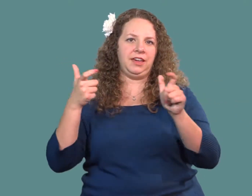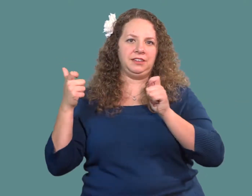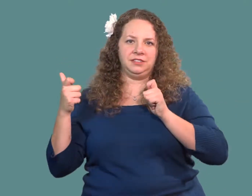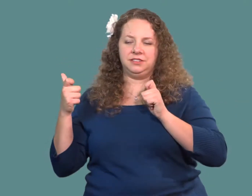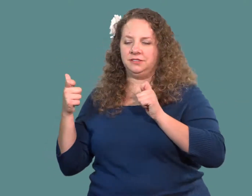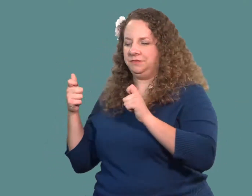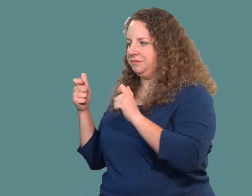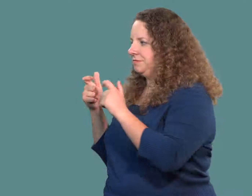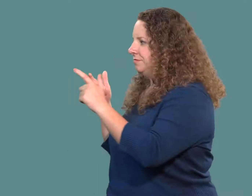fast,